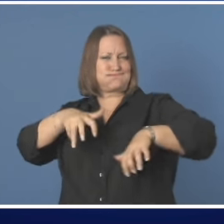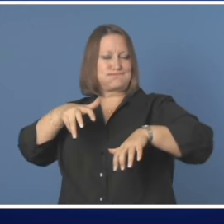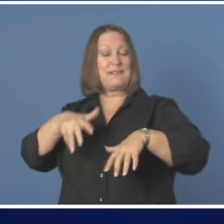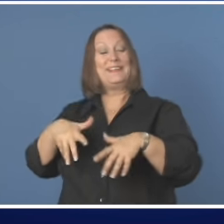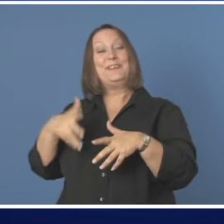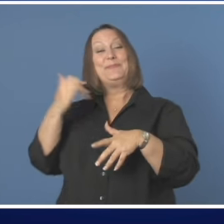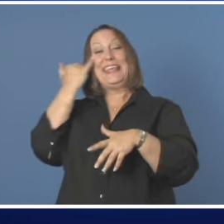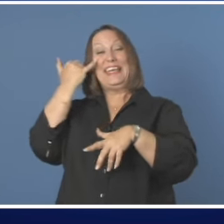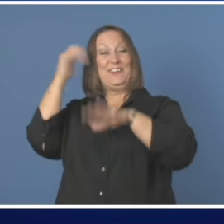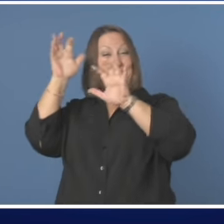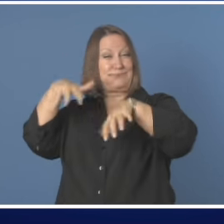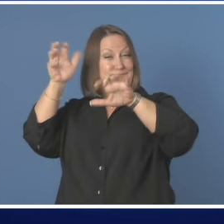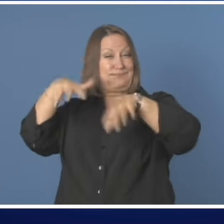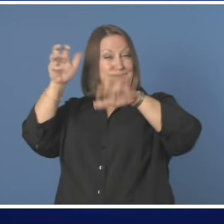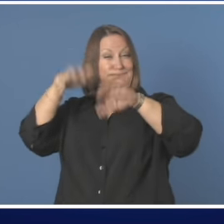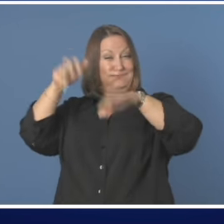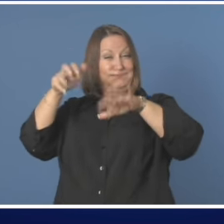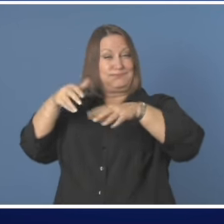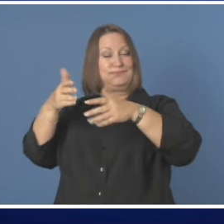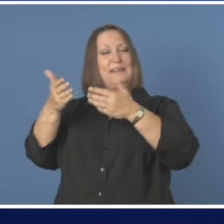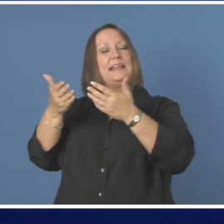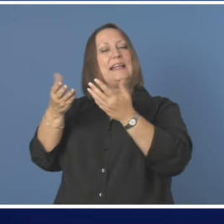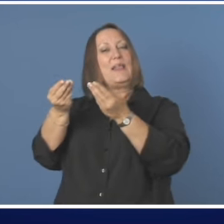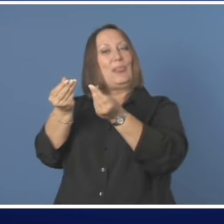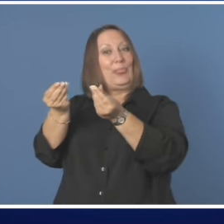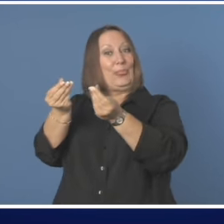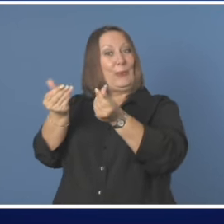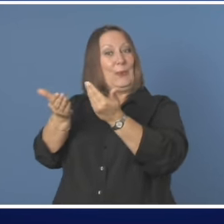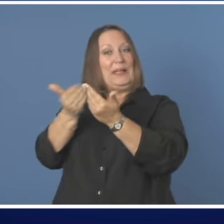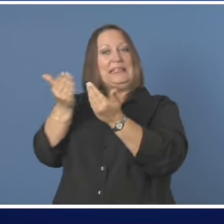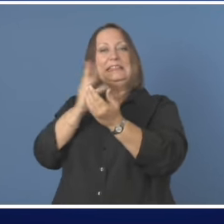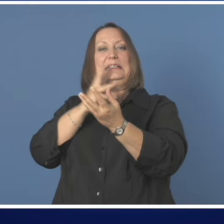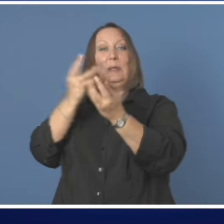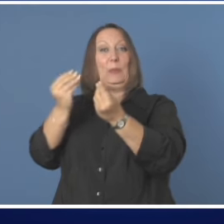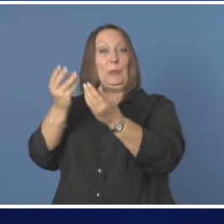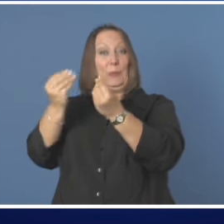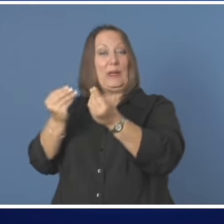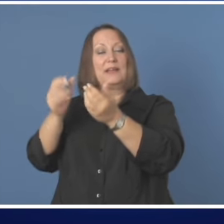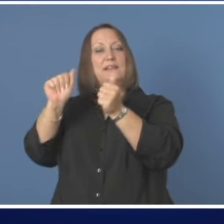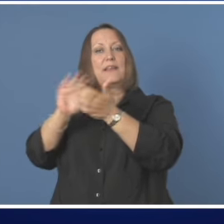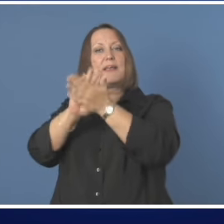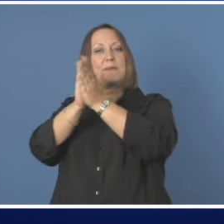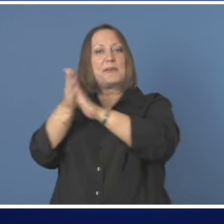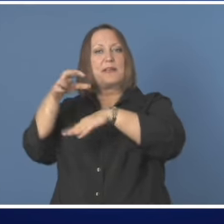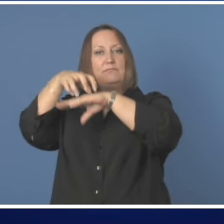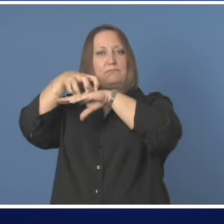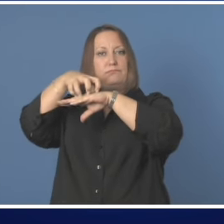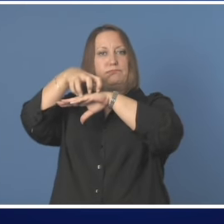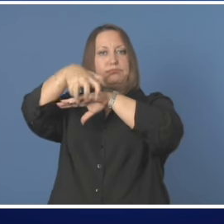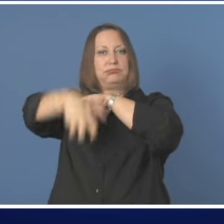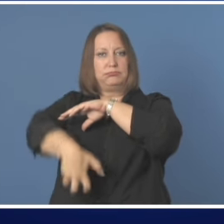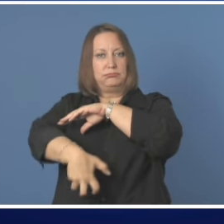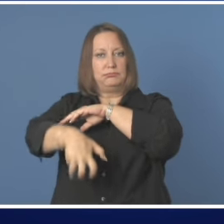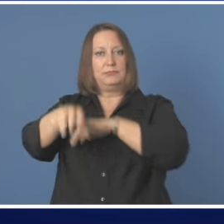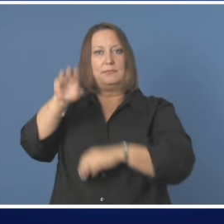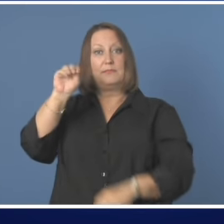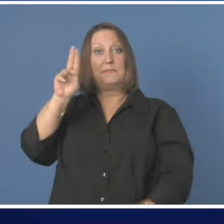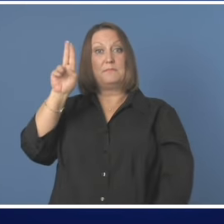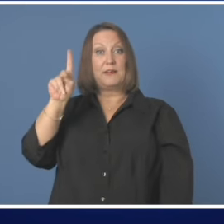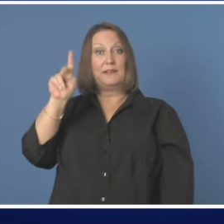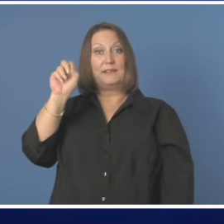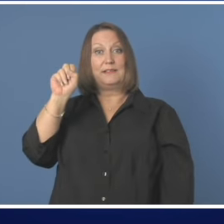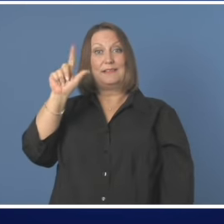Excessive rain can trigger landslides or mudslides, especially in mountainous regions.